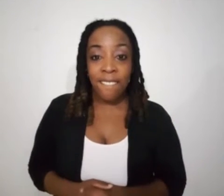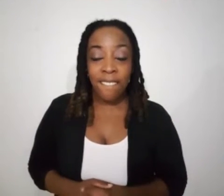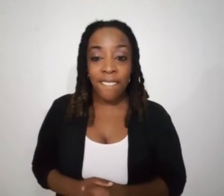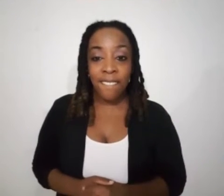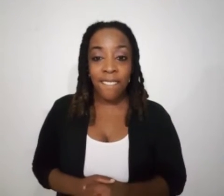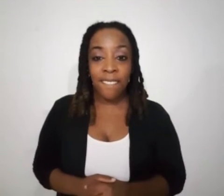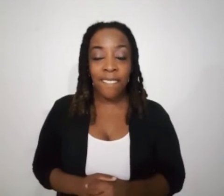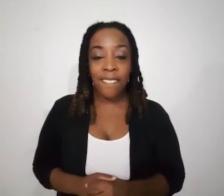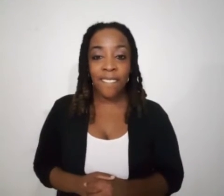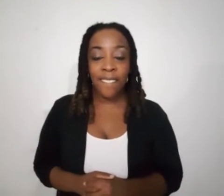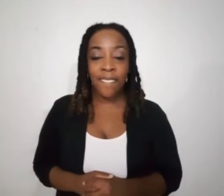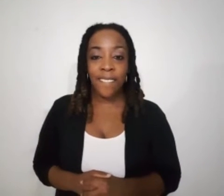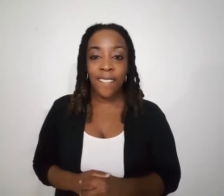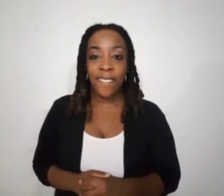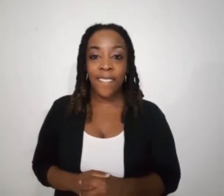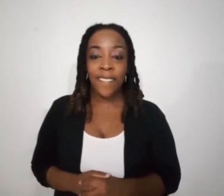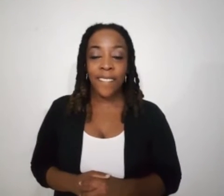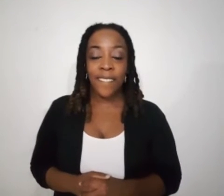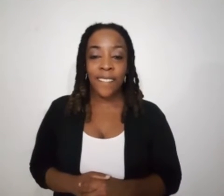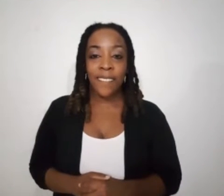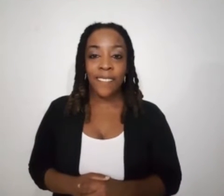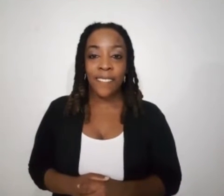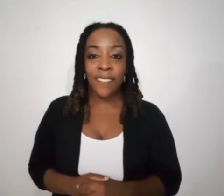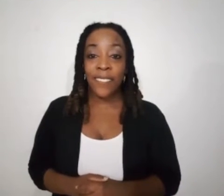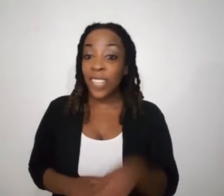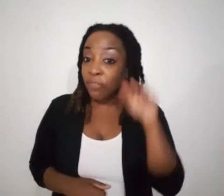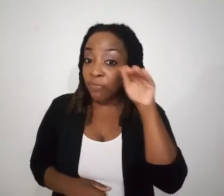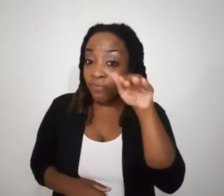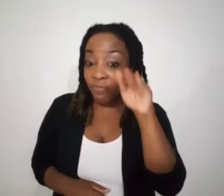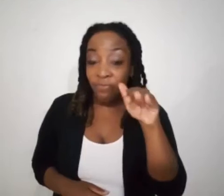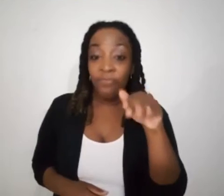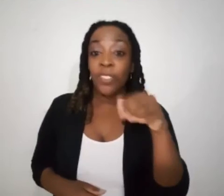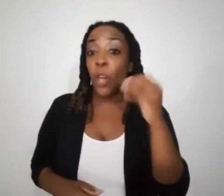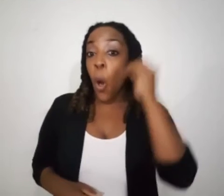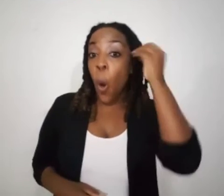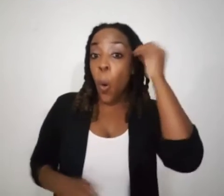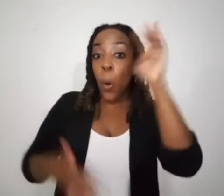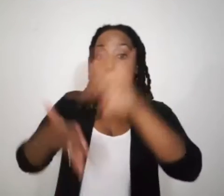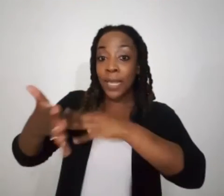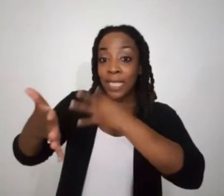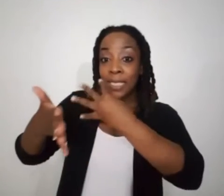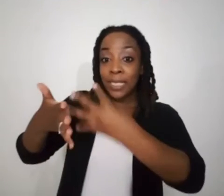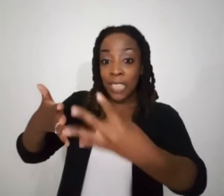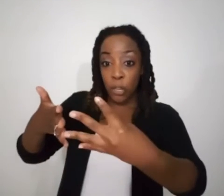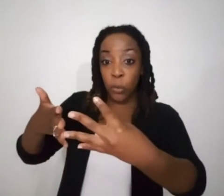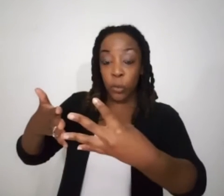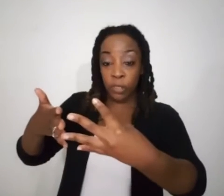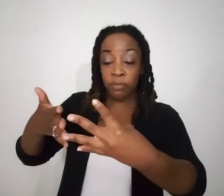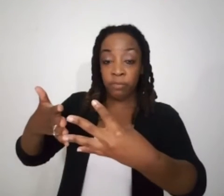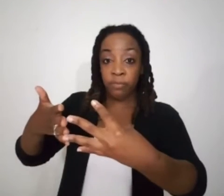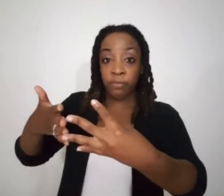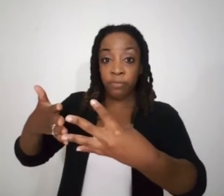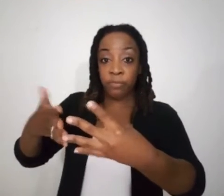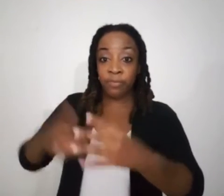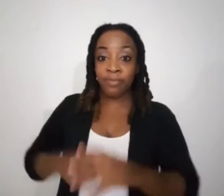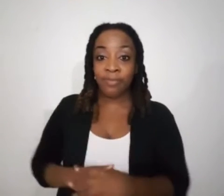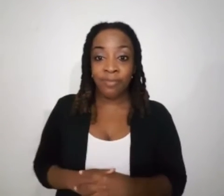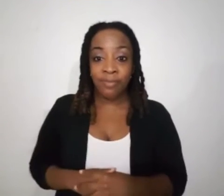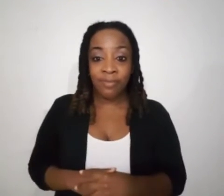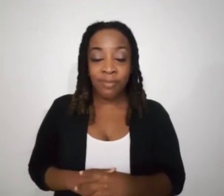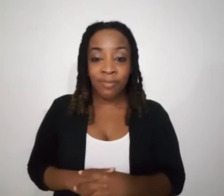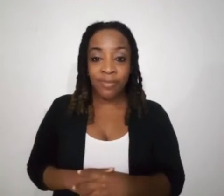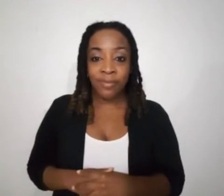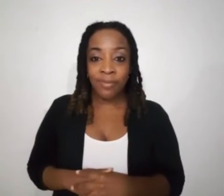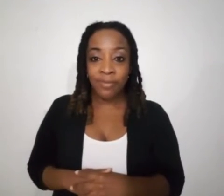Remember, when you're doing your home schedule, remember, the home schedule that you have may not be the one your